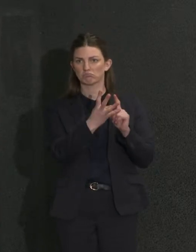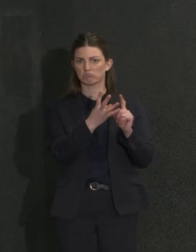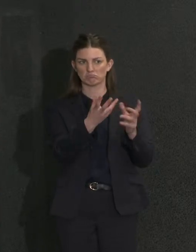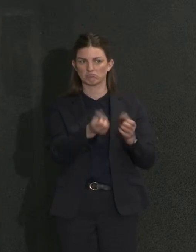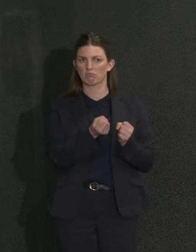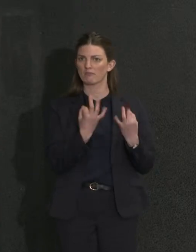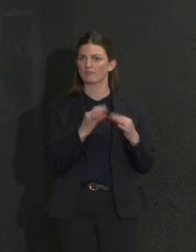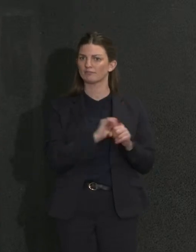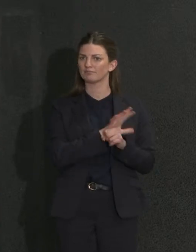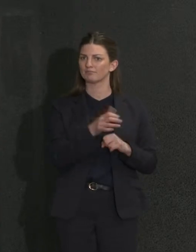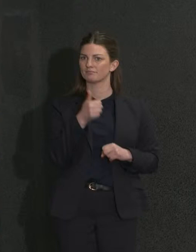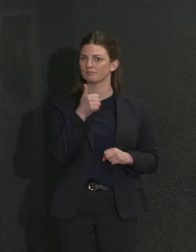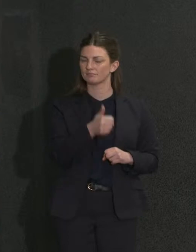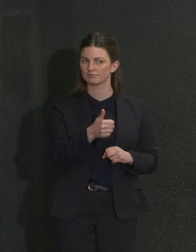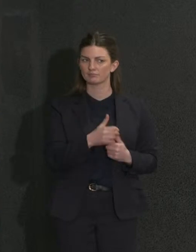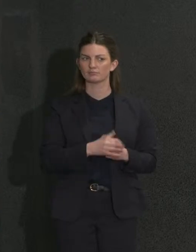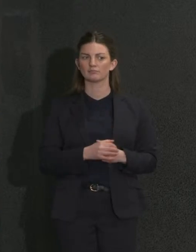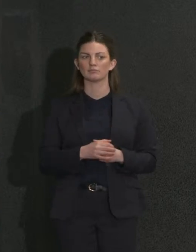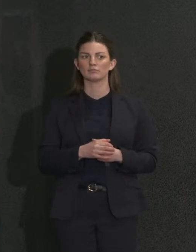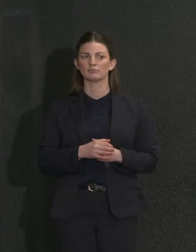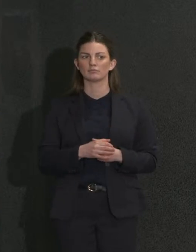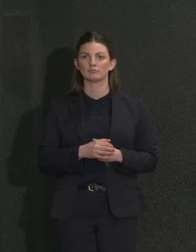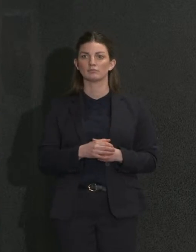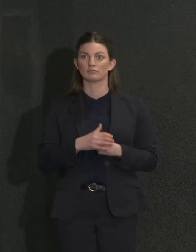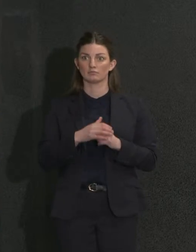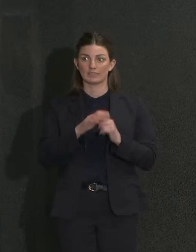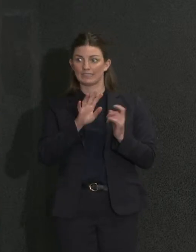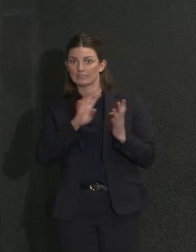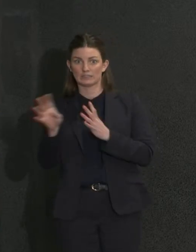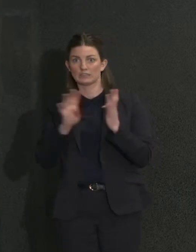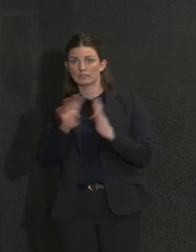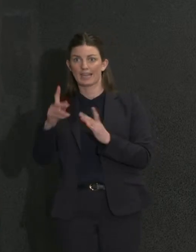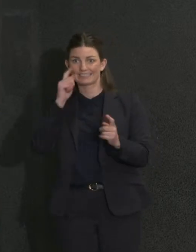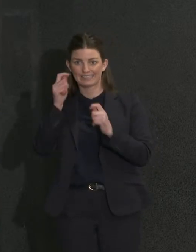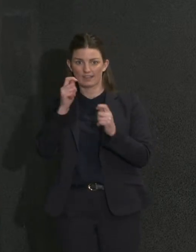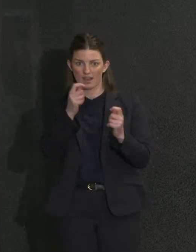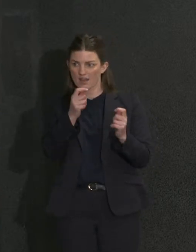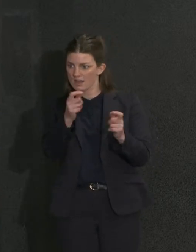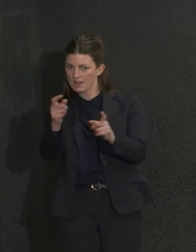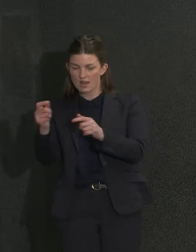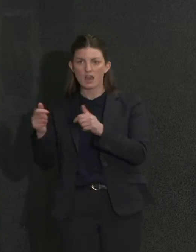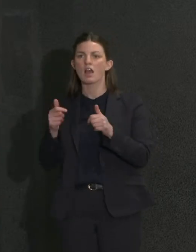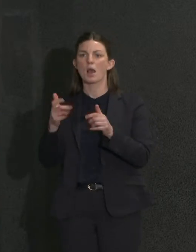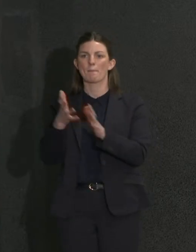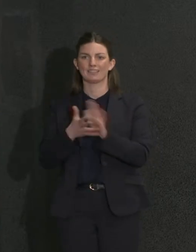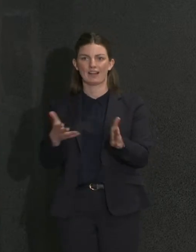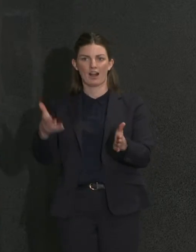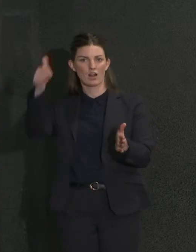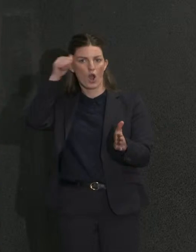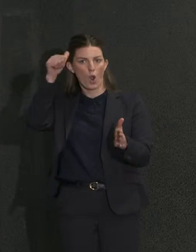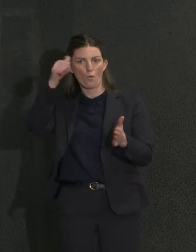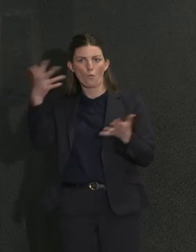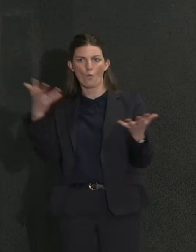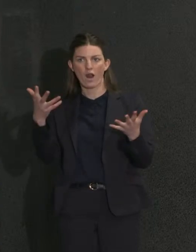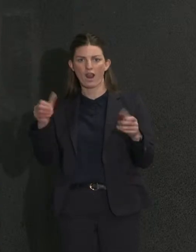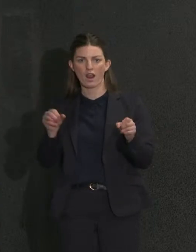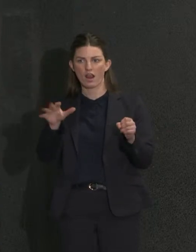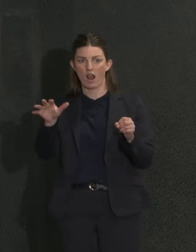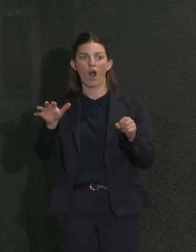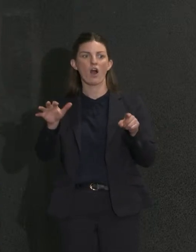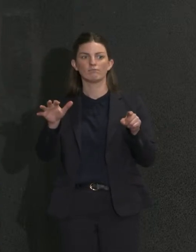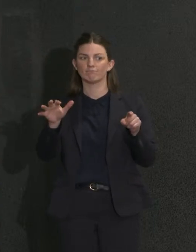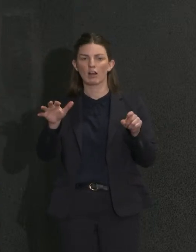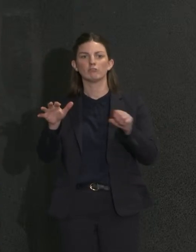result. Those really strong early testing results give us a really good understanding of where we're seeing the virus progress. It